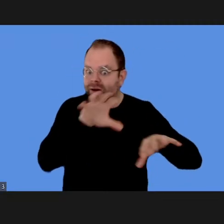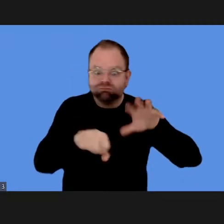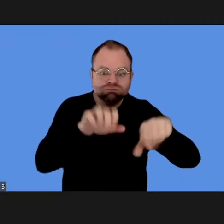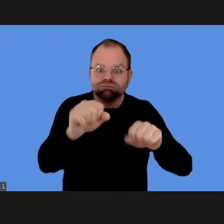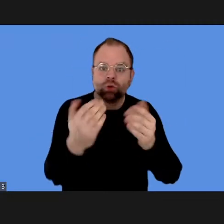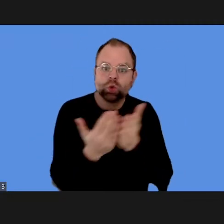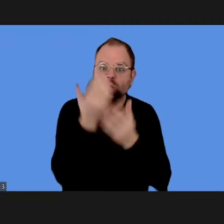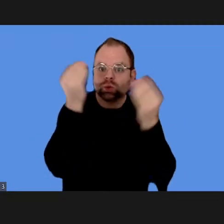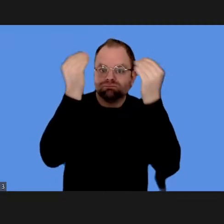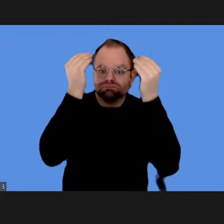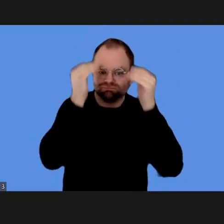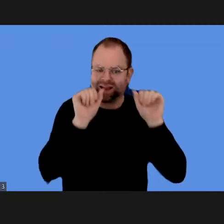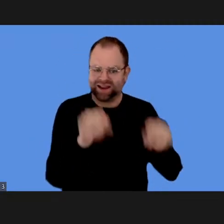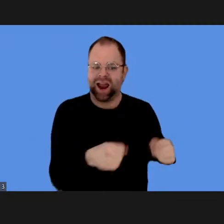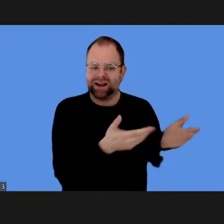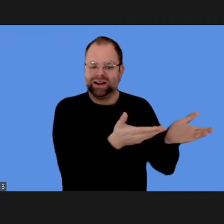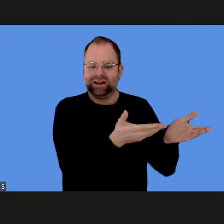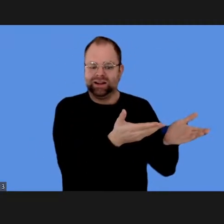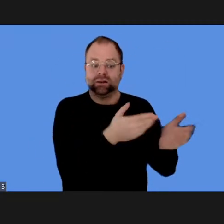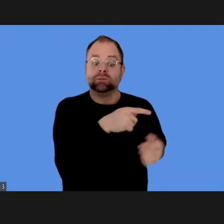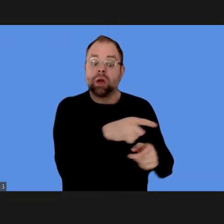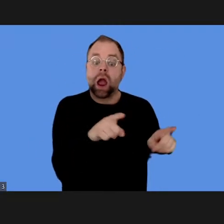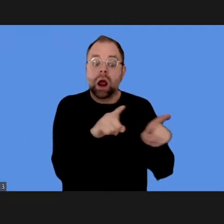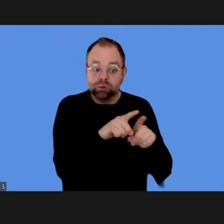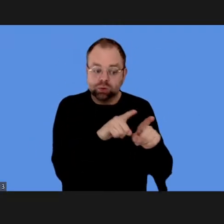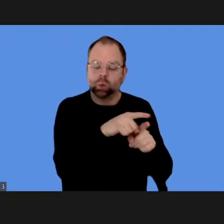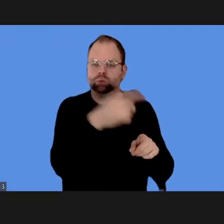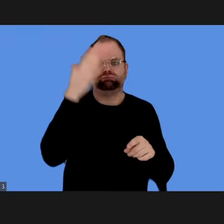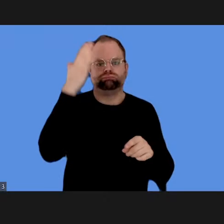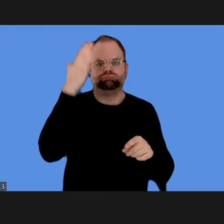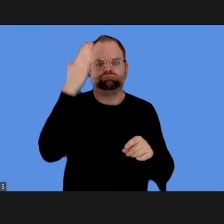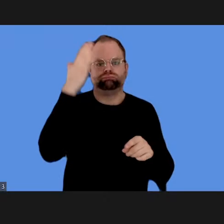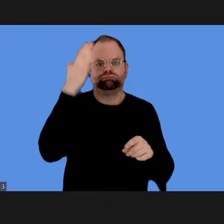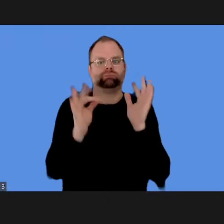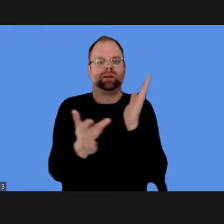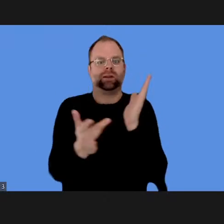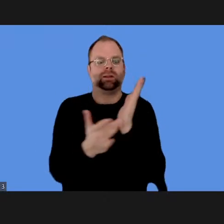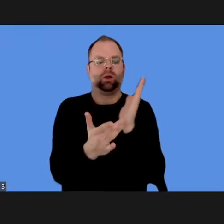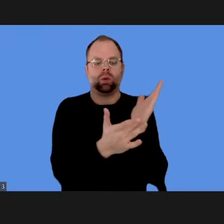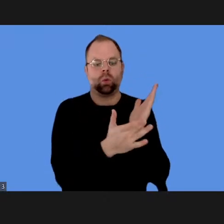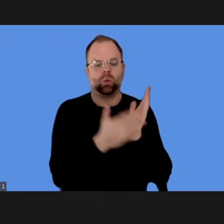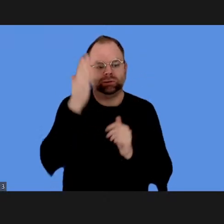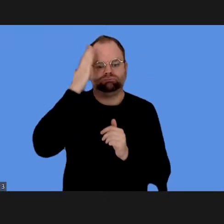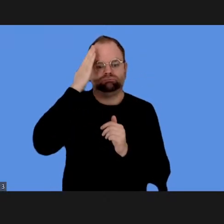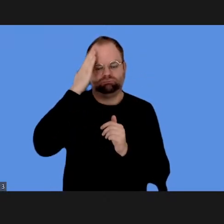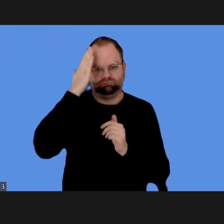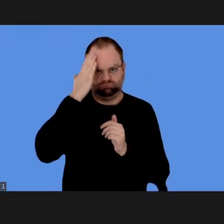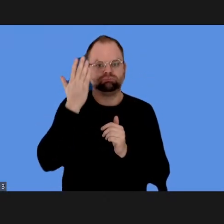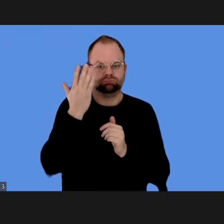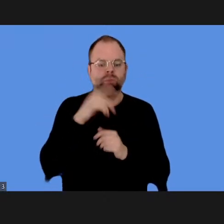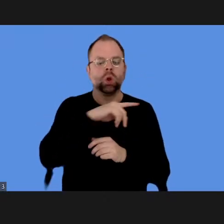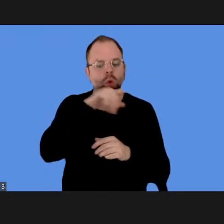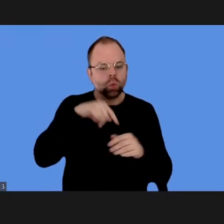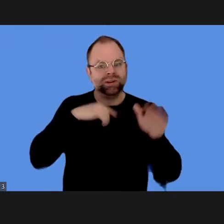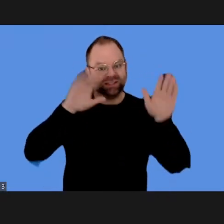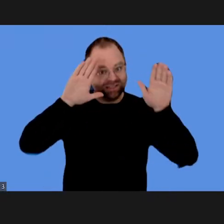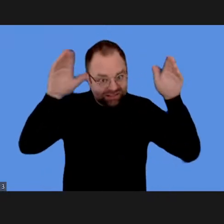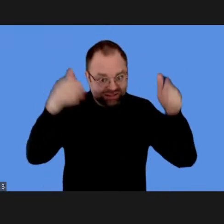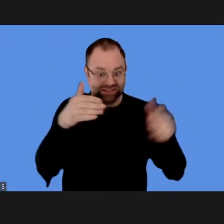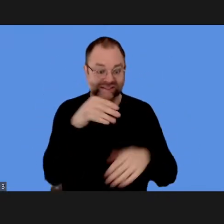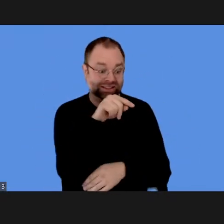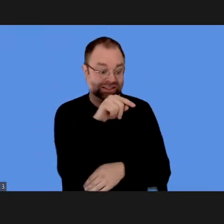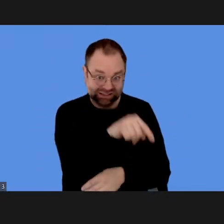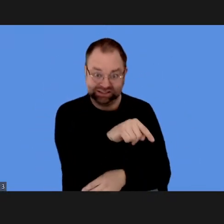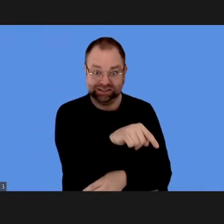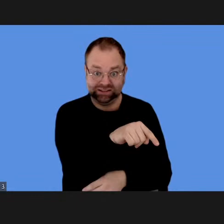when we emphasize on this, we also think about the issue of the